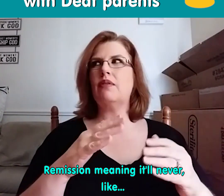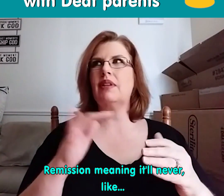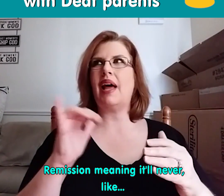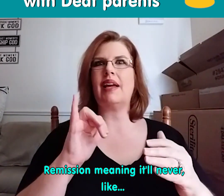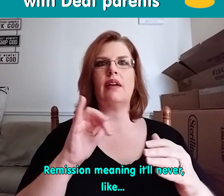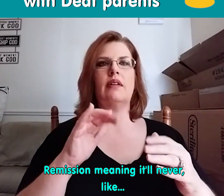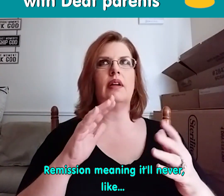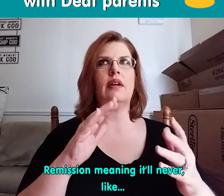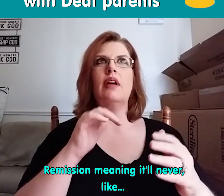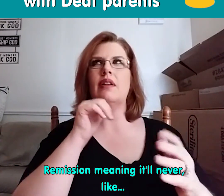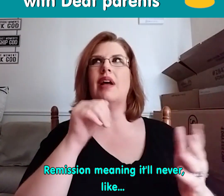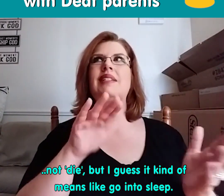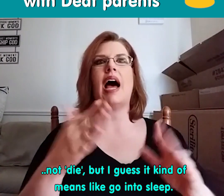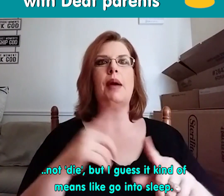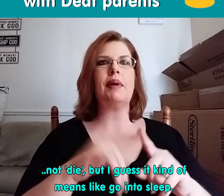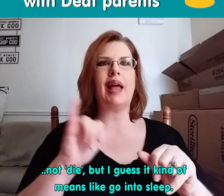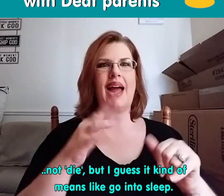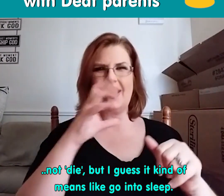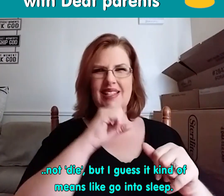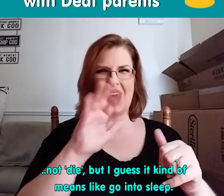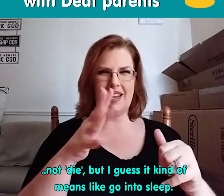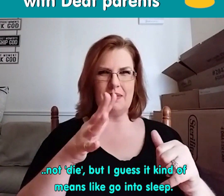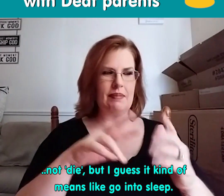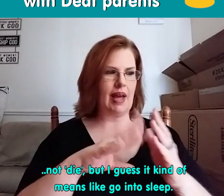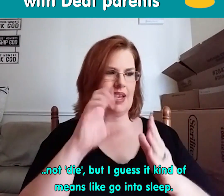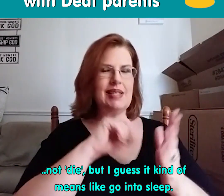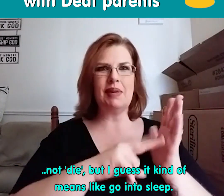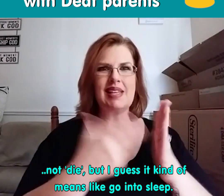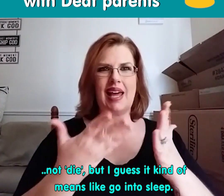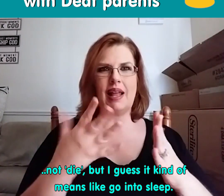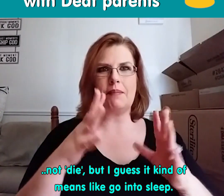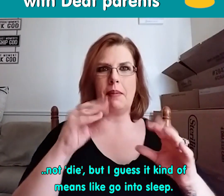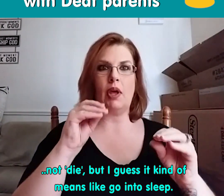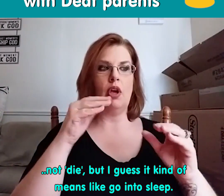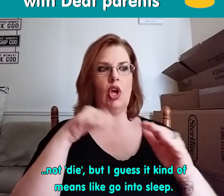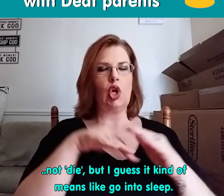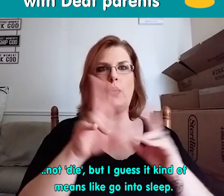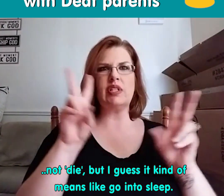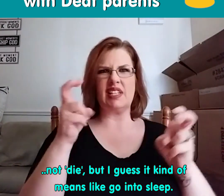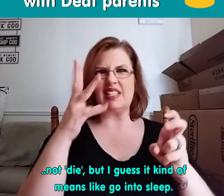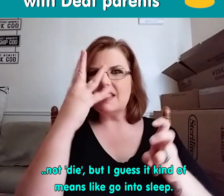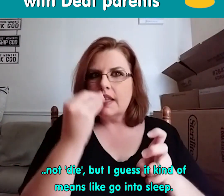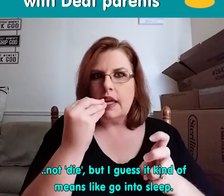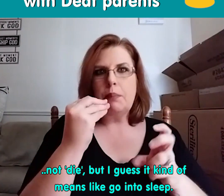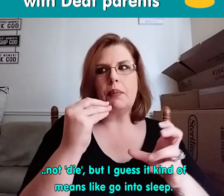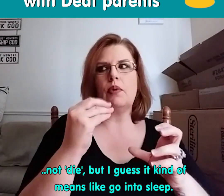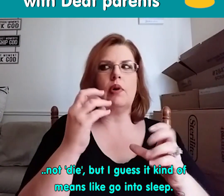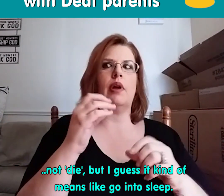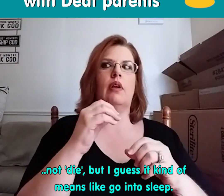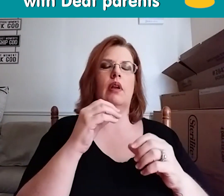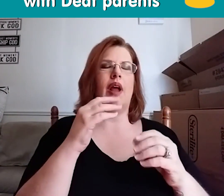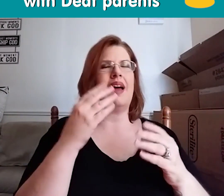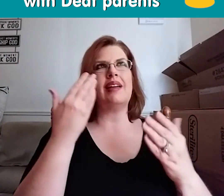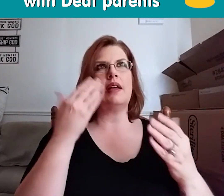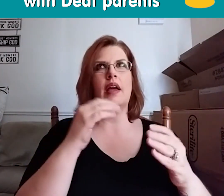And I told him, you have this mantle cell lymphoma. It's in stage 4.